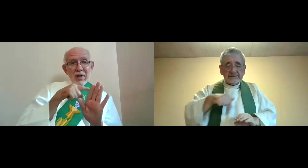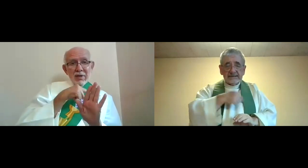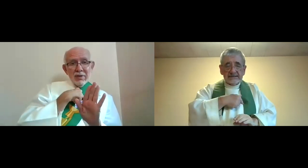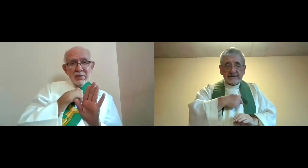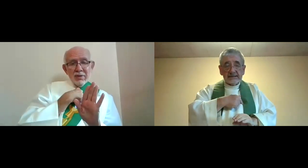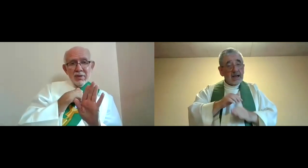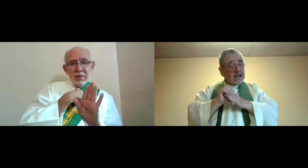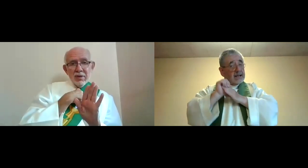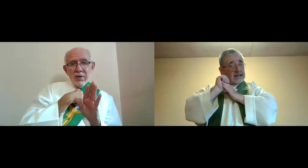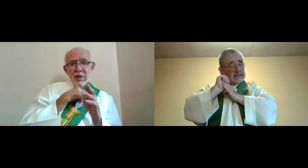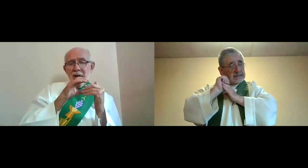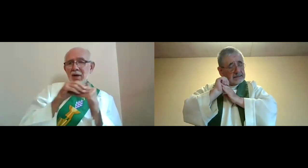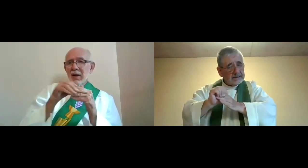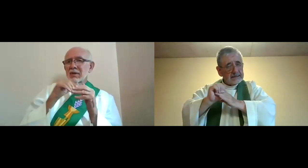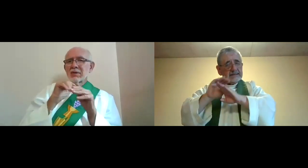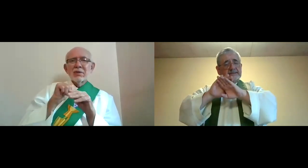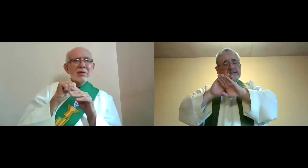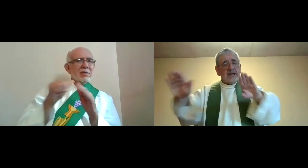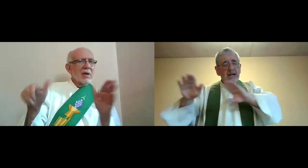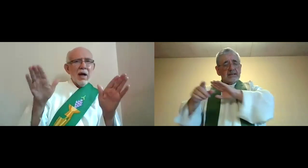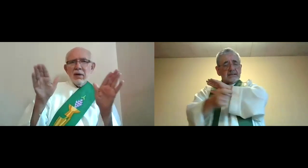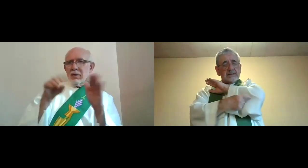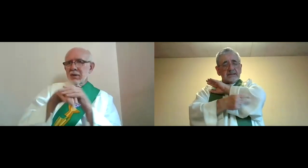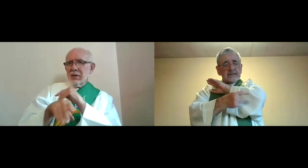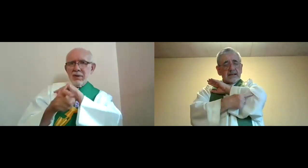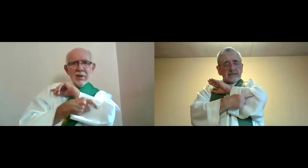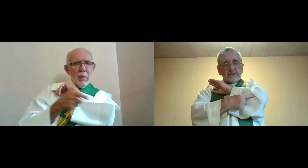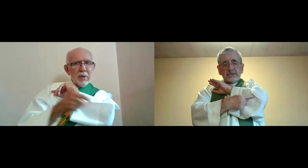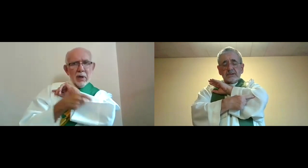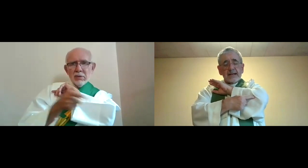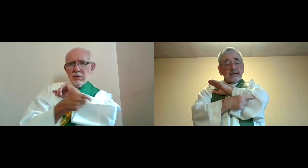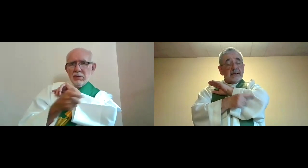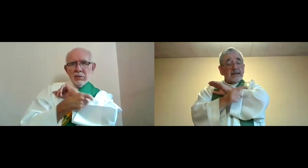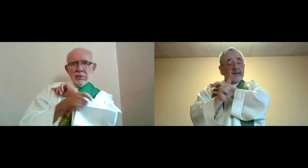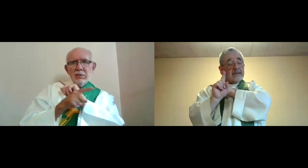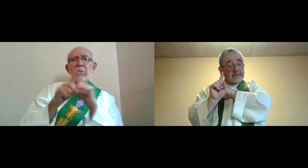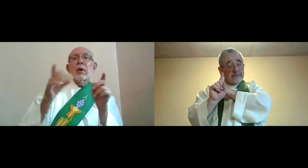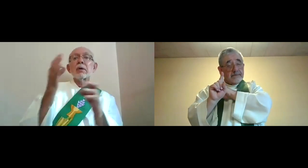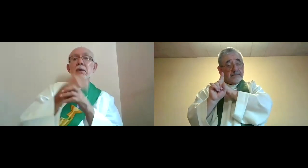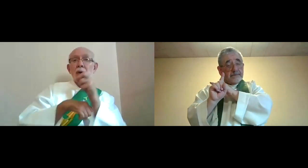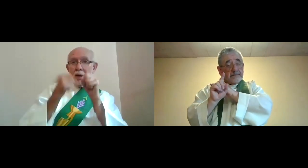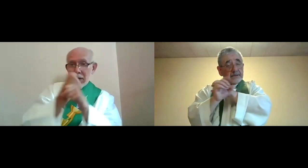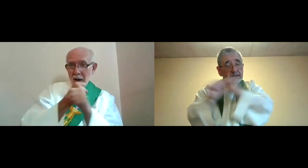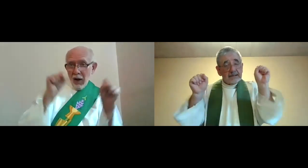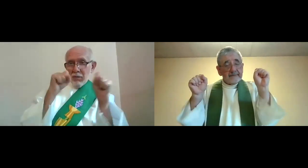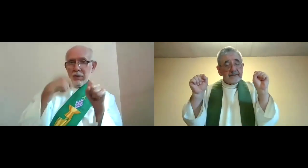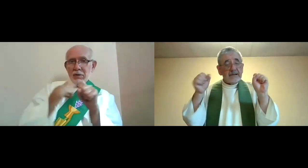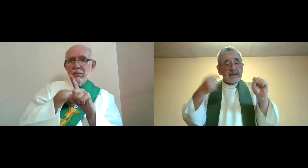us. And lead us not into temptation, but deliver